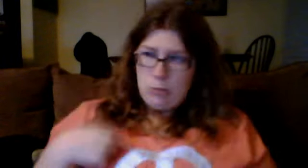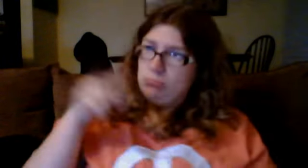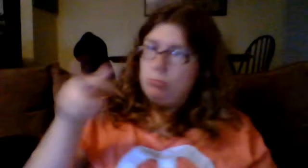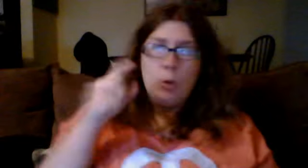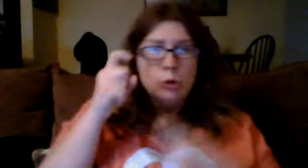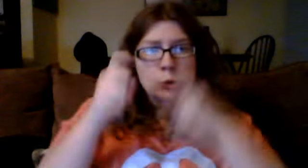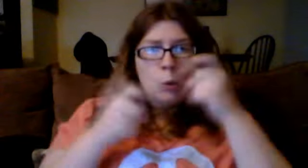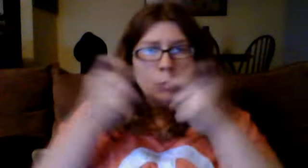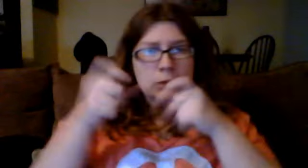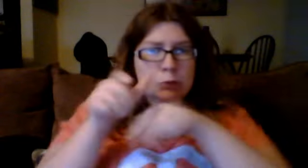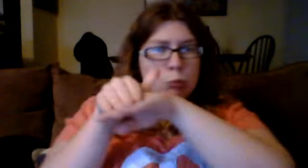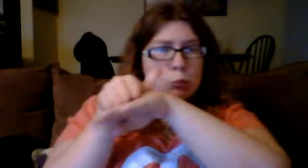and ordered your little sly ones.